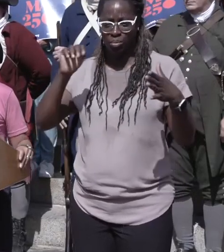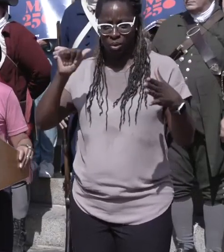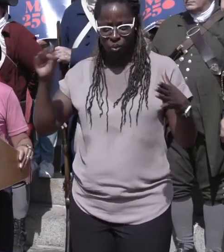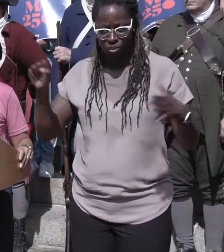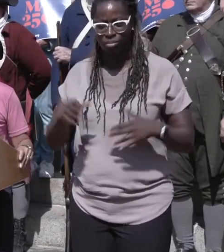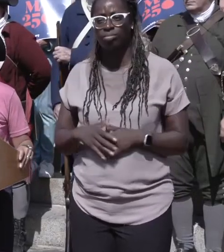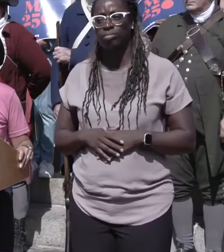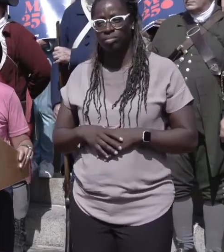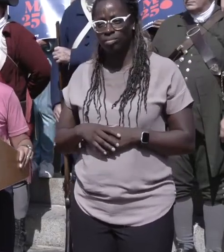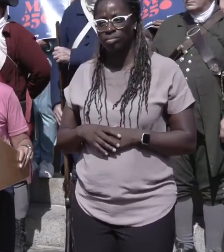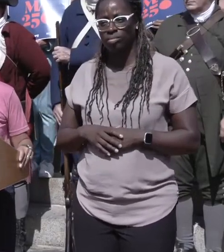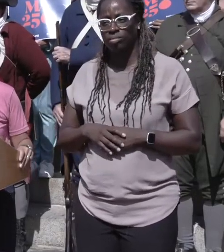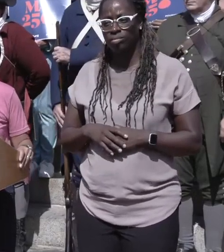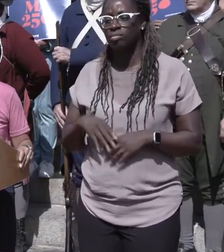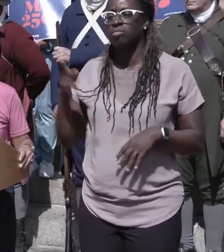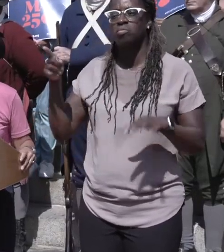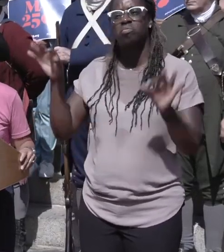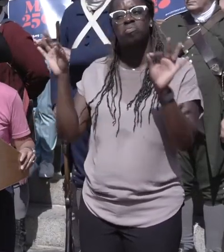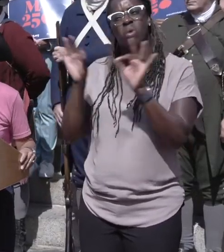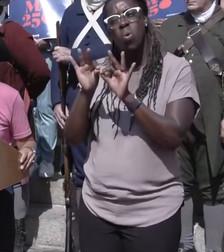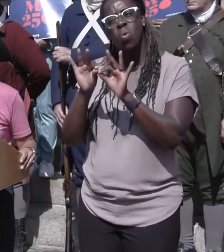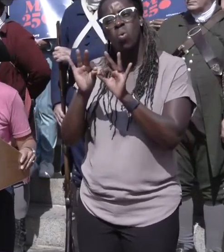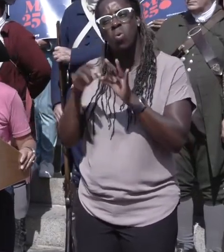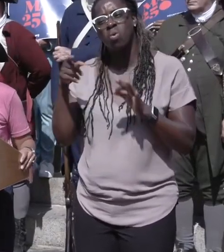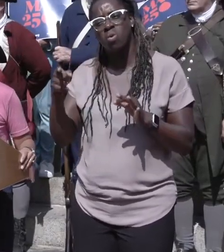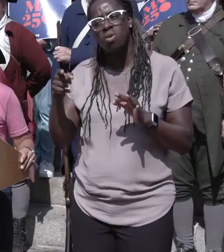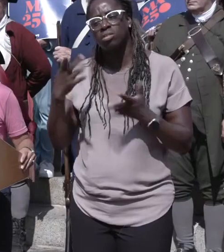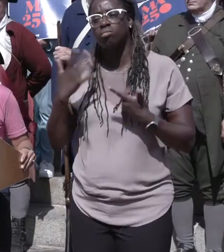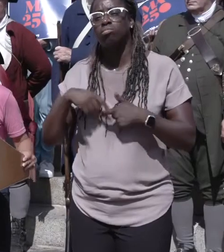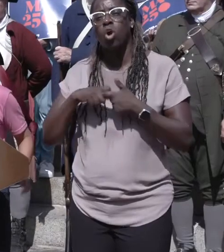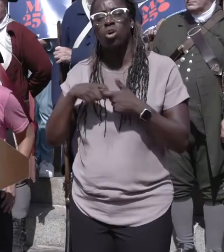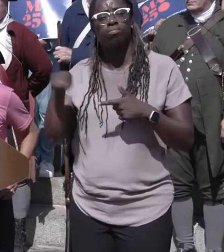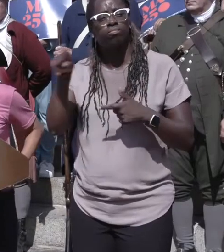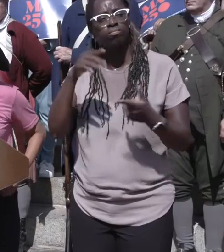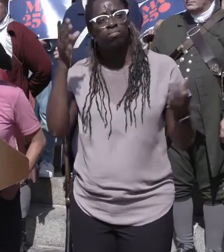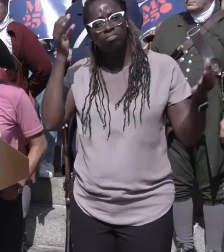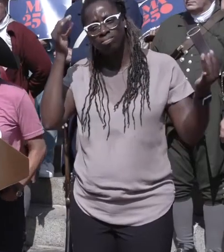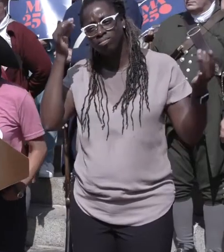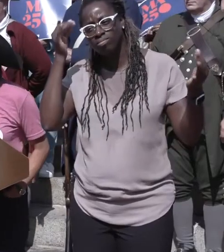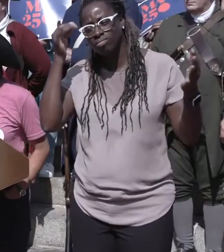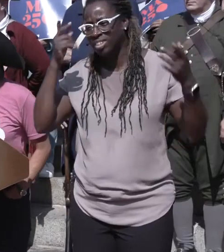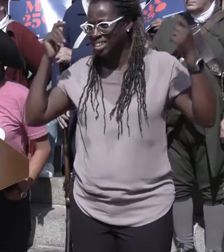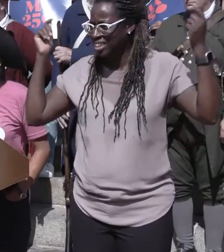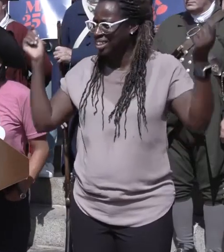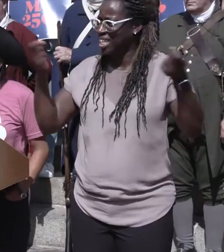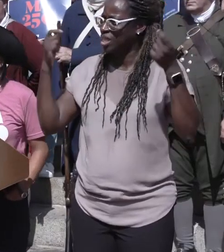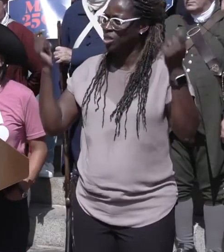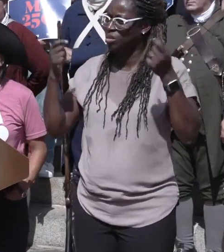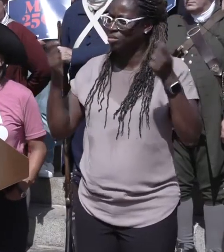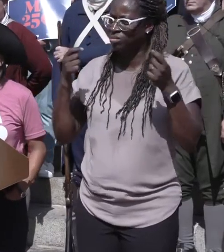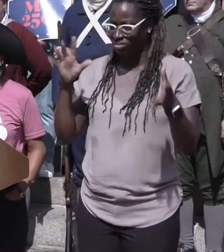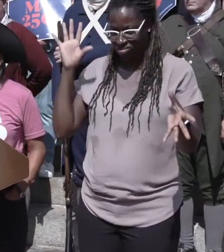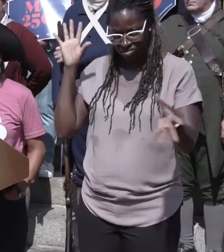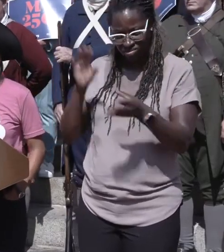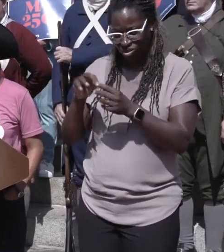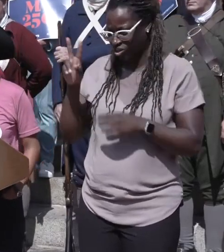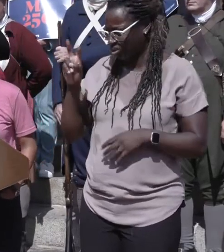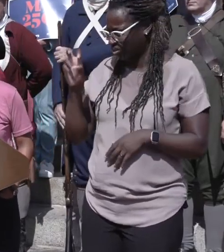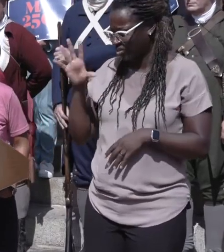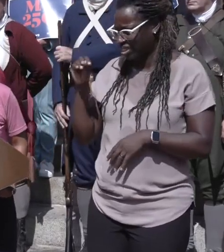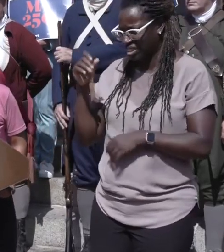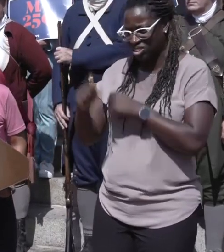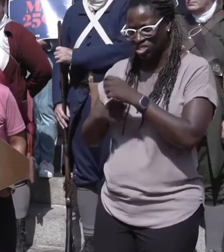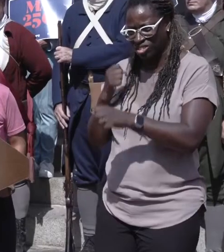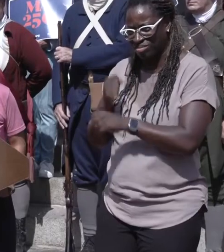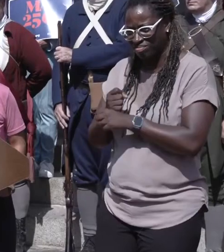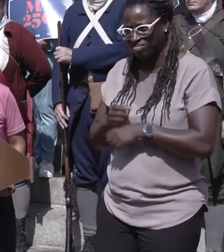to pause and to reflect and to celebrate this 250 years. So I was just thinking about this event, and I was remembering in my year and a